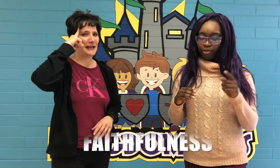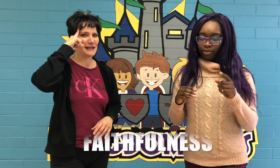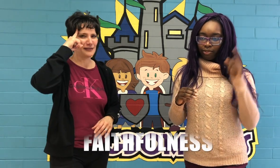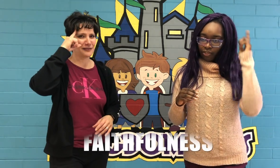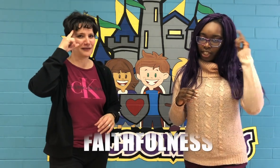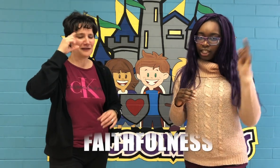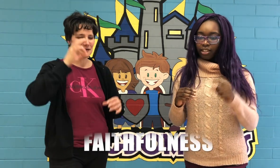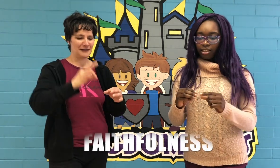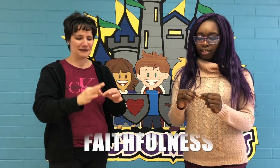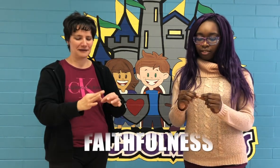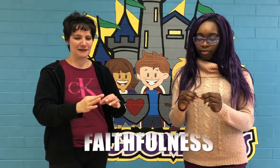Faith.